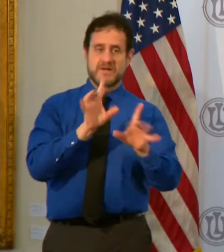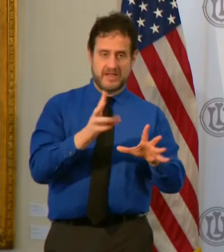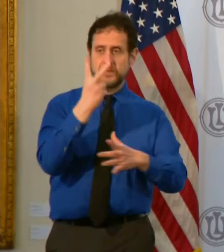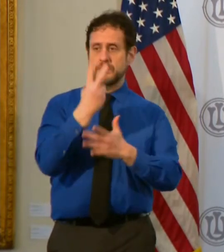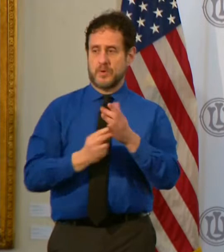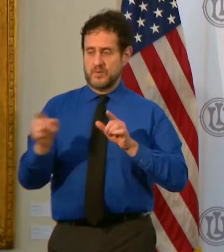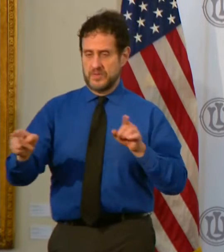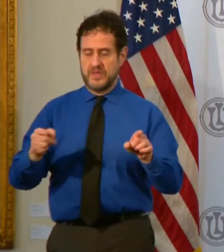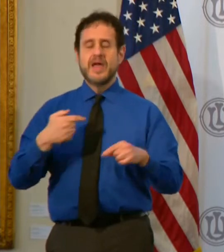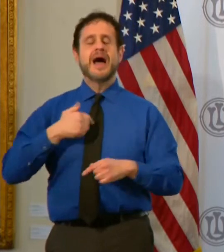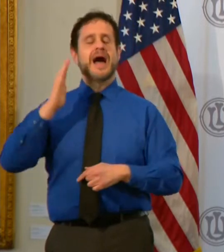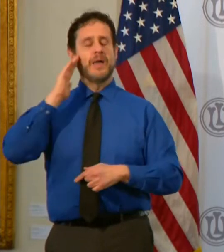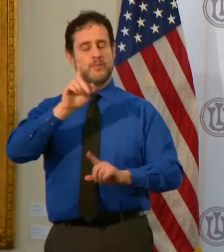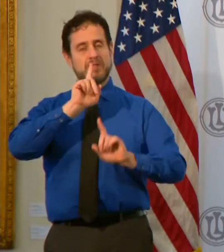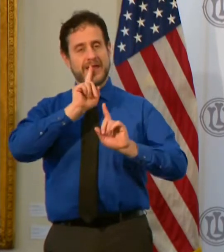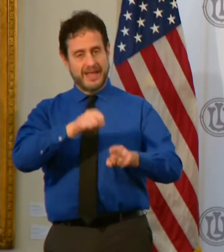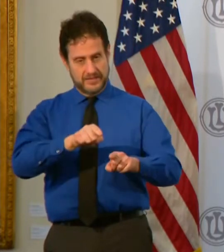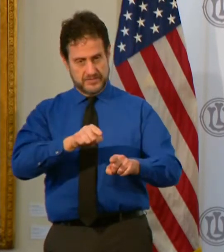will answer